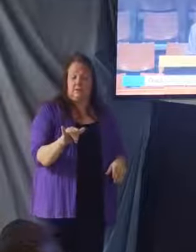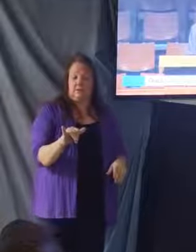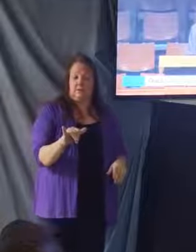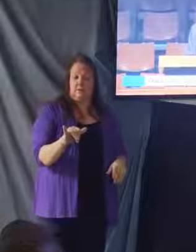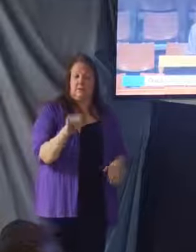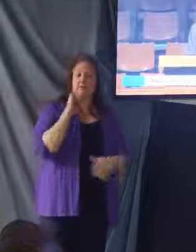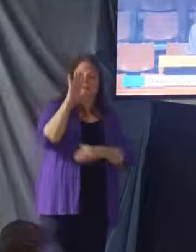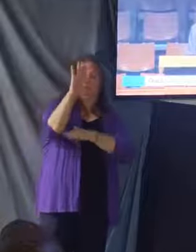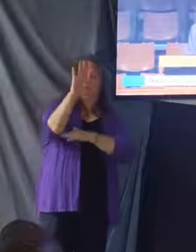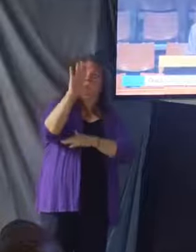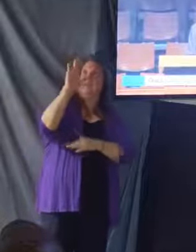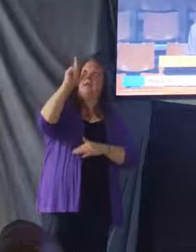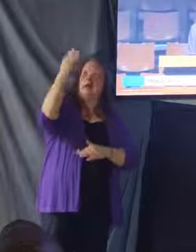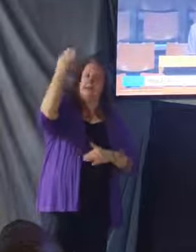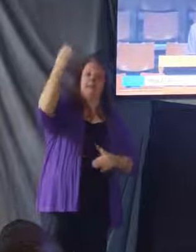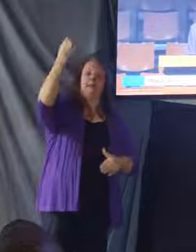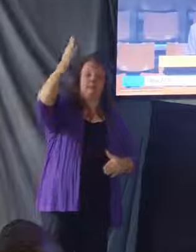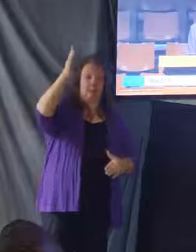a testimony of his deity.